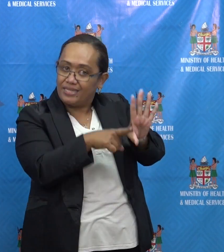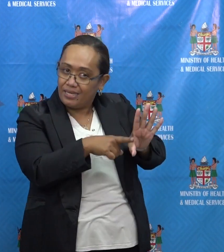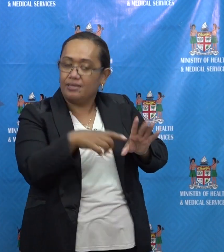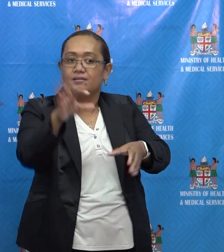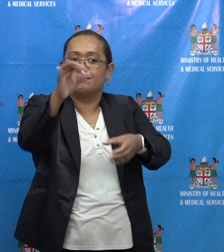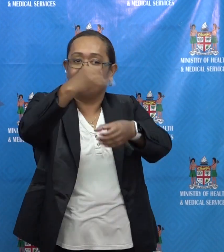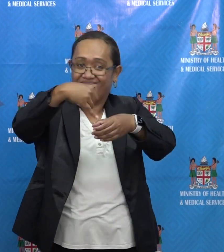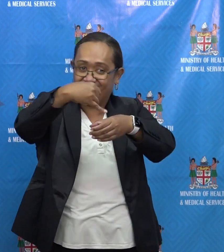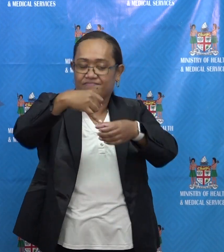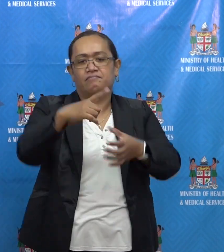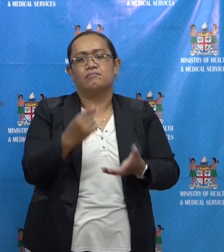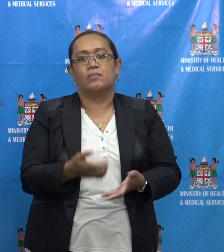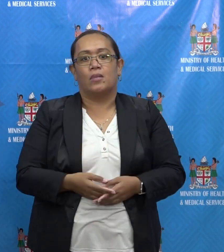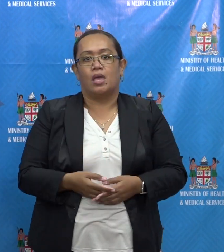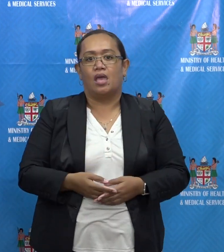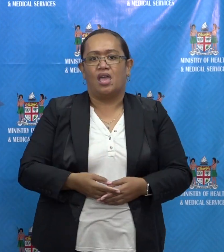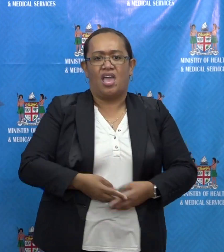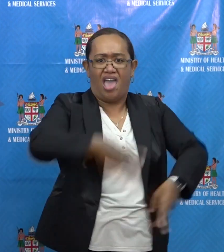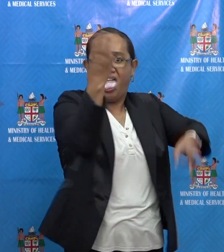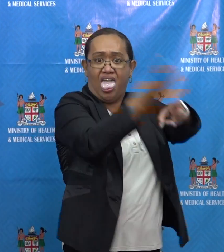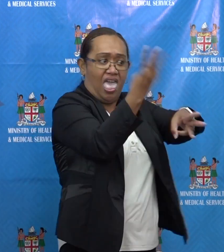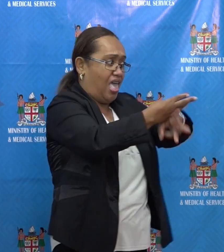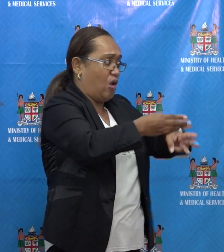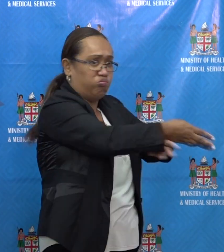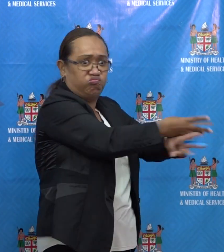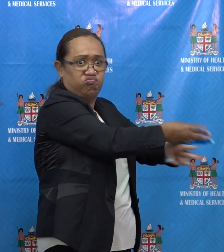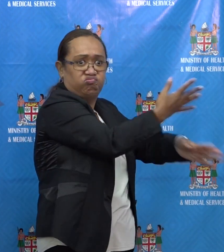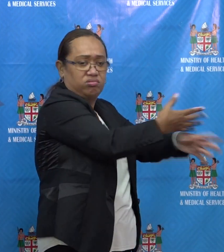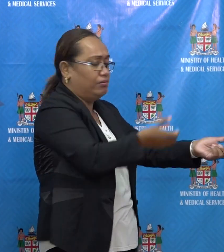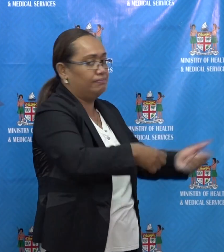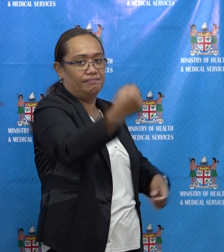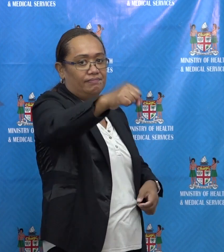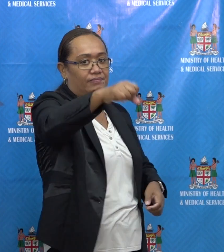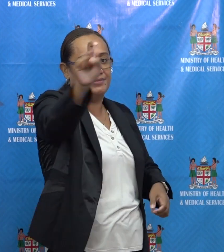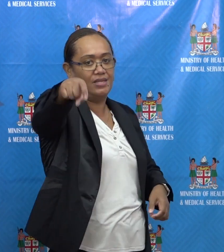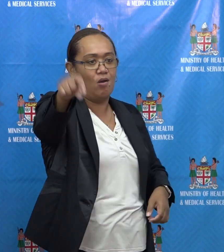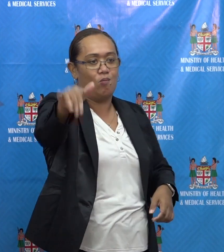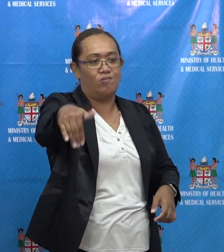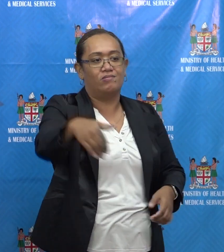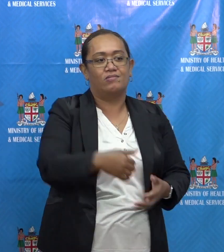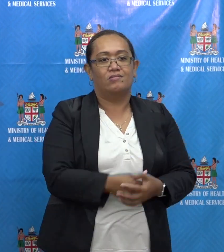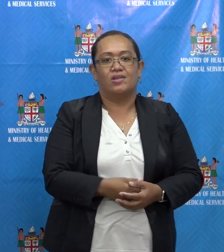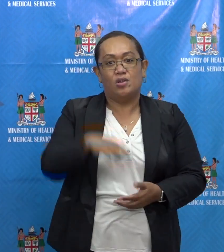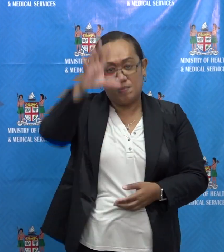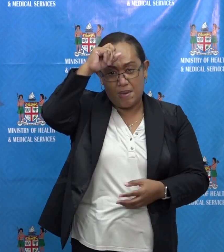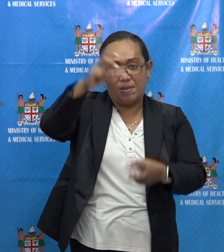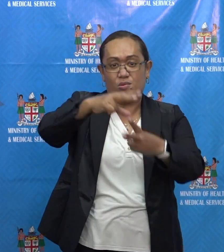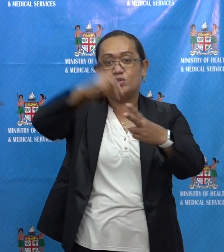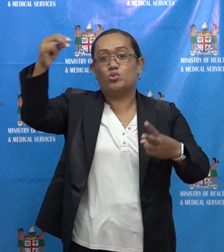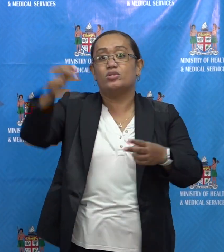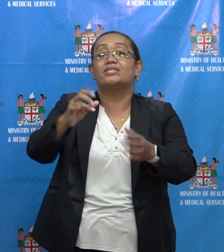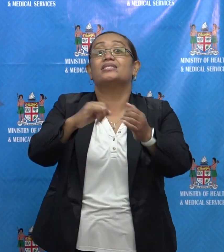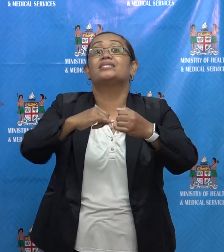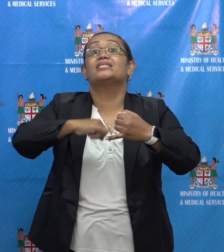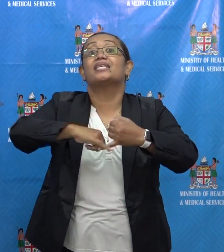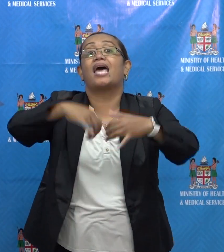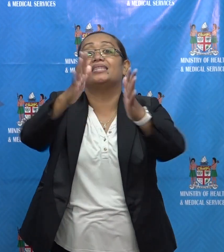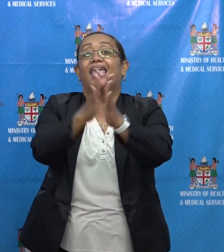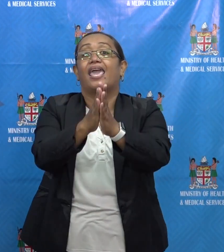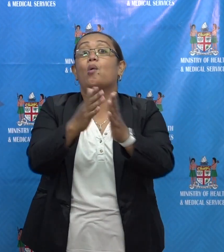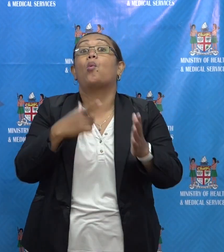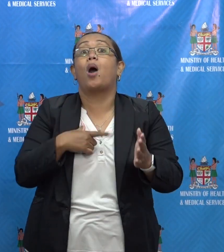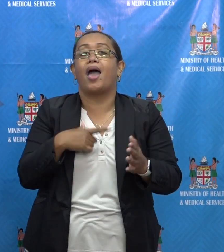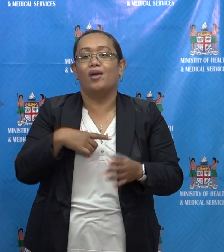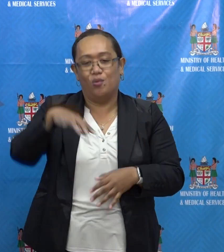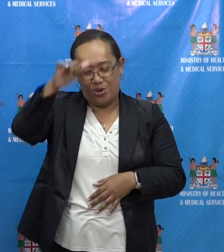to be out and about. But again, there's a reason why we selected Sunday to do this. We